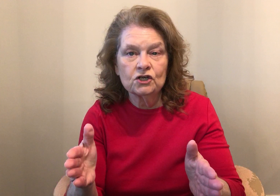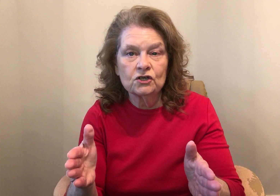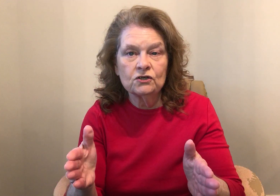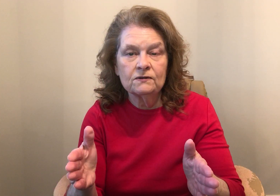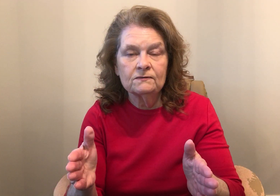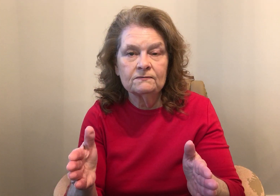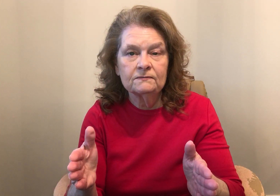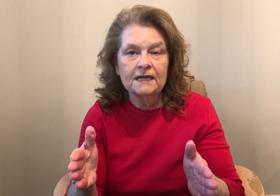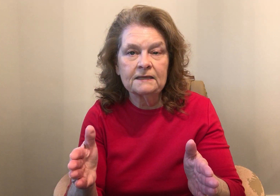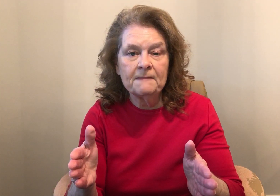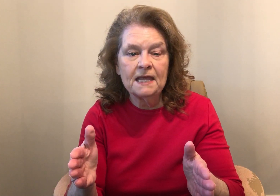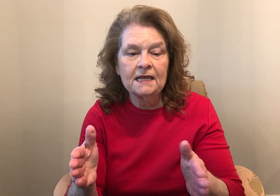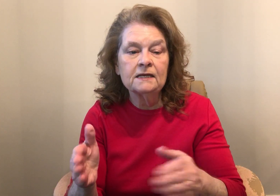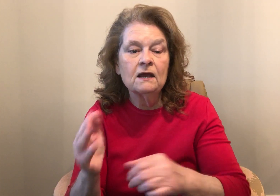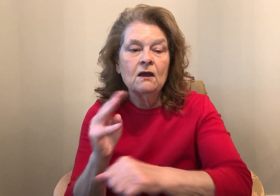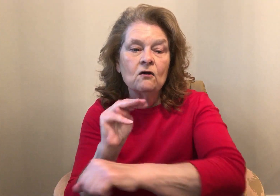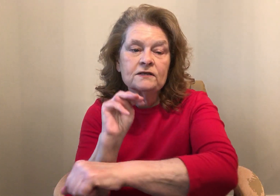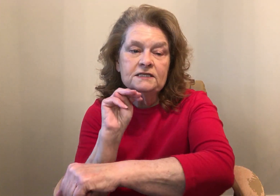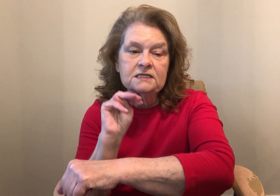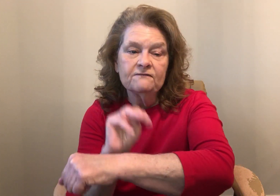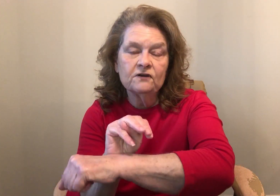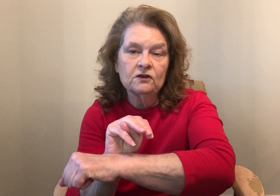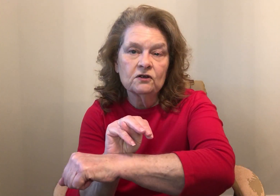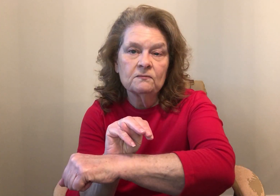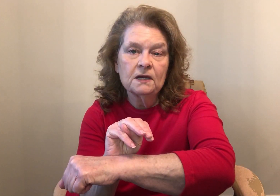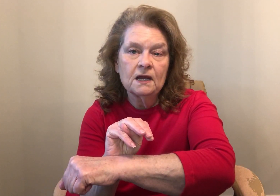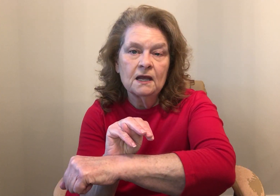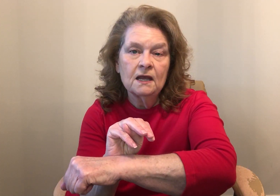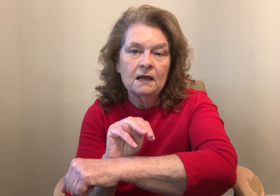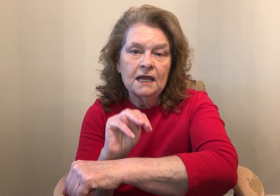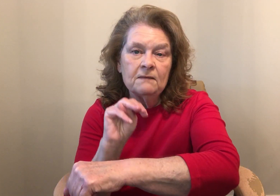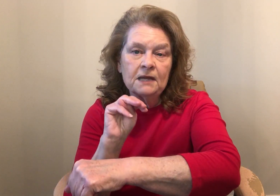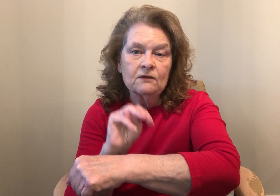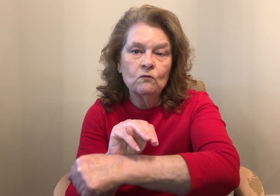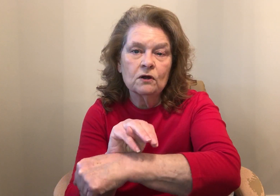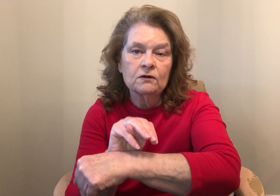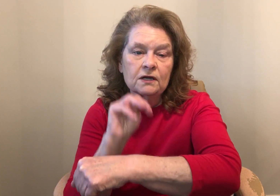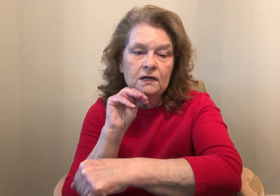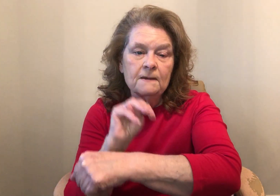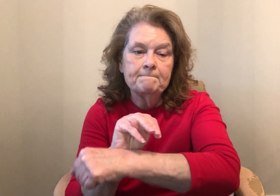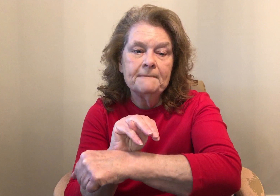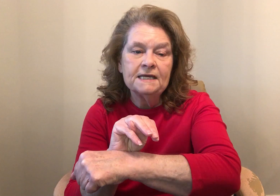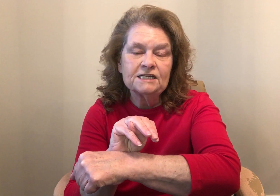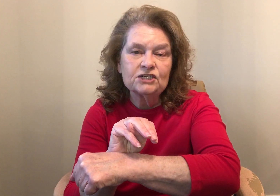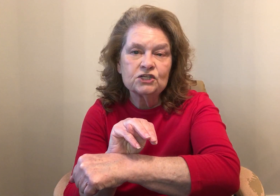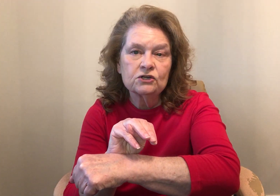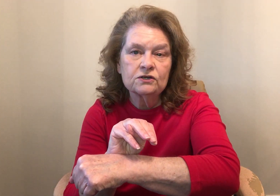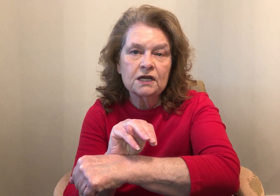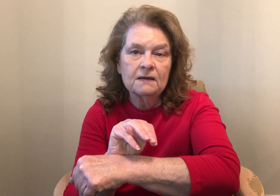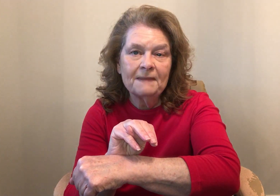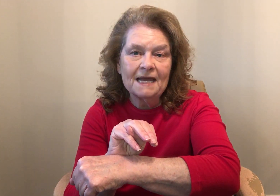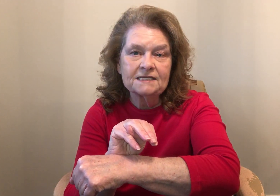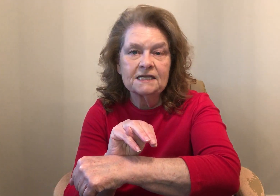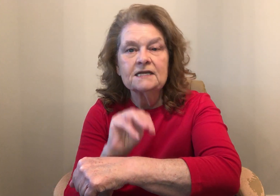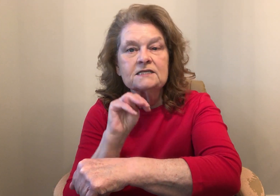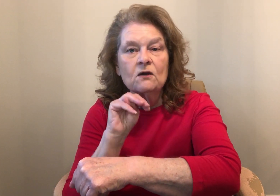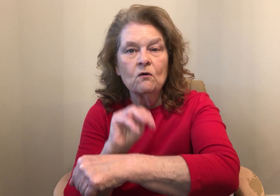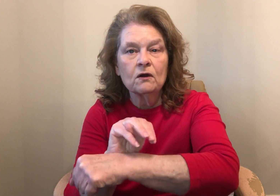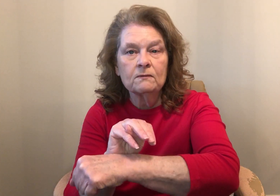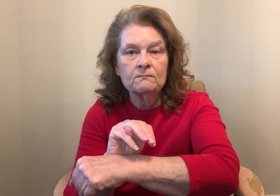minister, like the man, or this is the verb, am like work, ministered, past tense, or